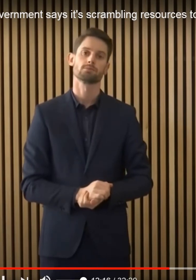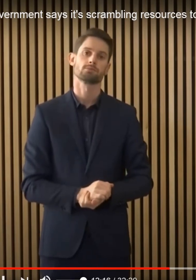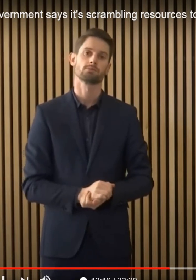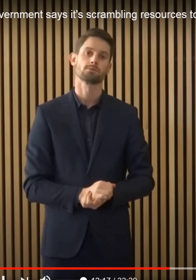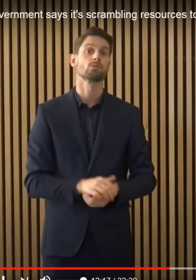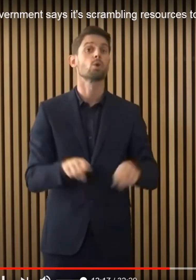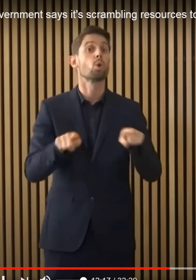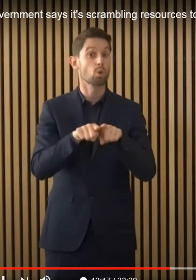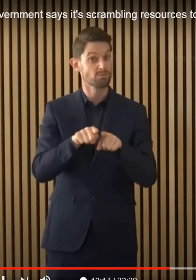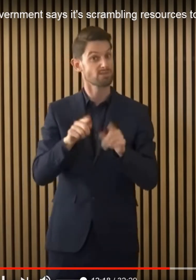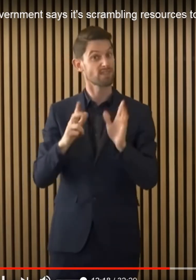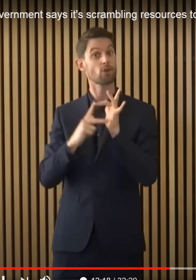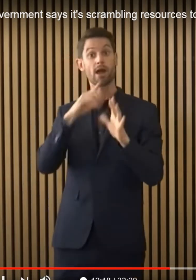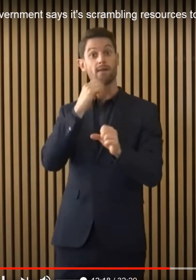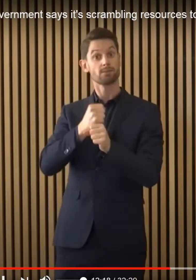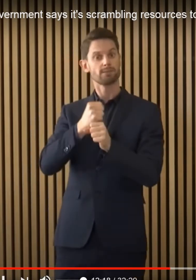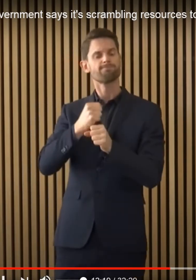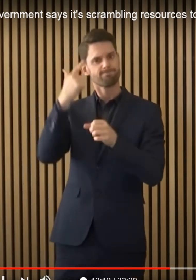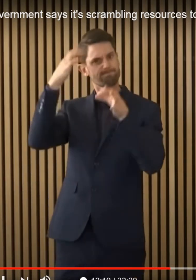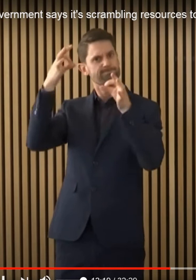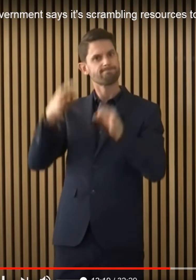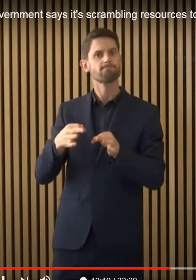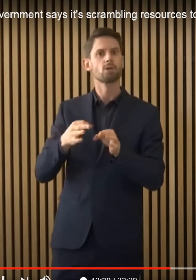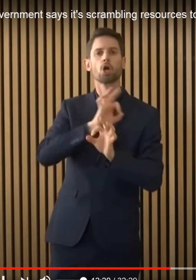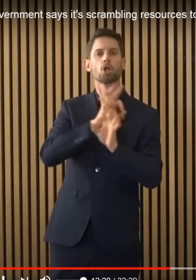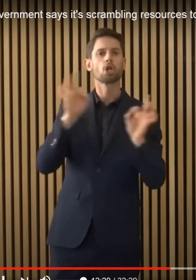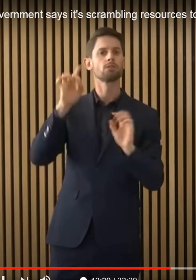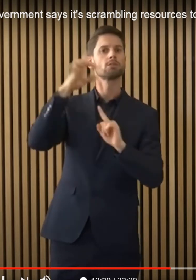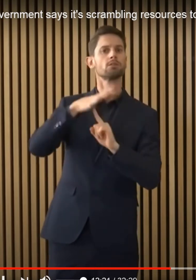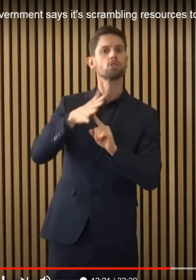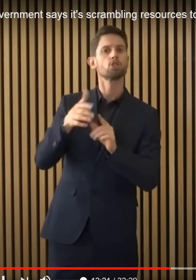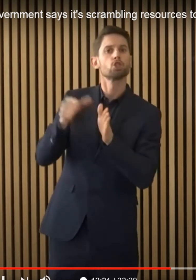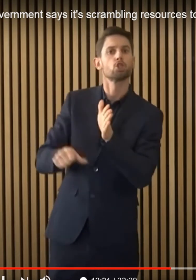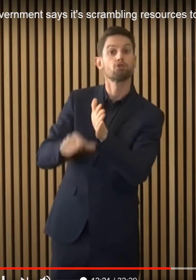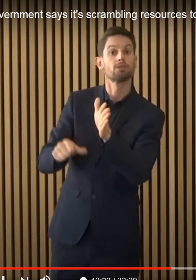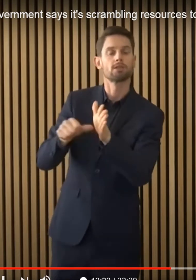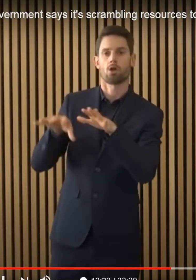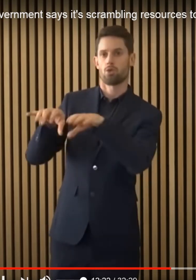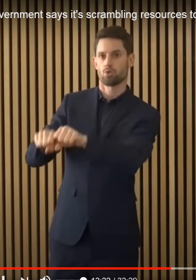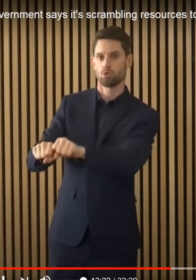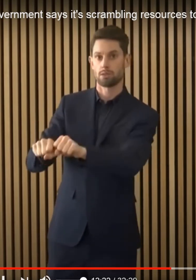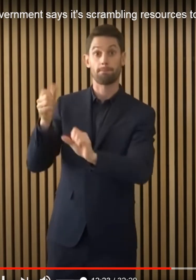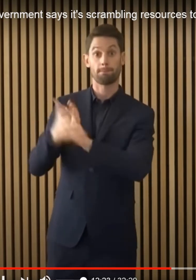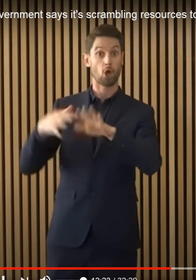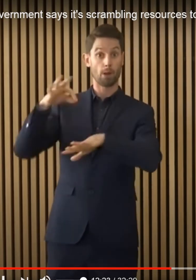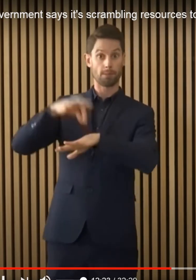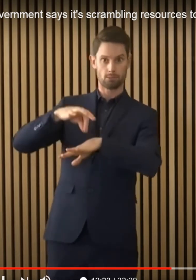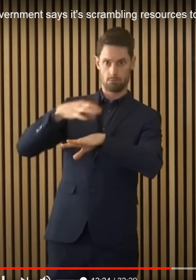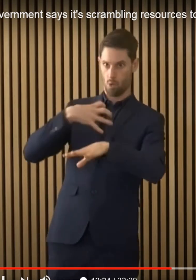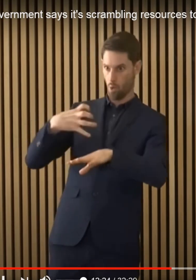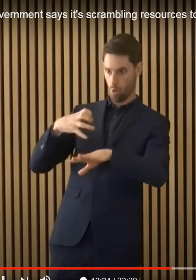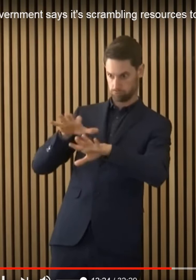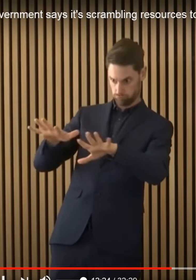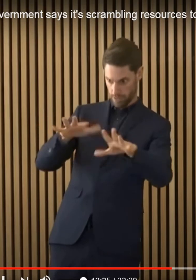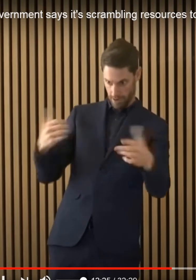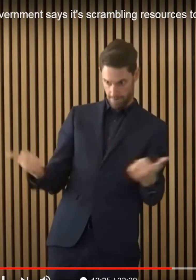the workforce, but we are also reaching out across the state and across the country and looking at